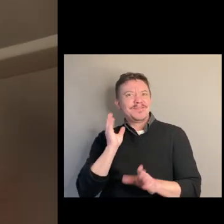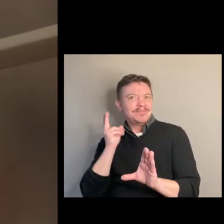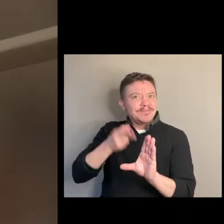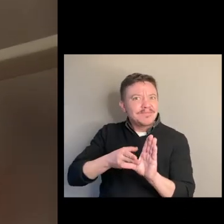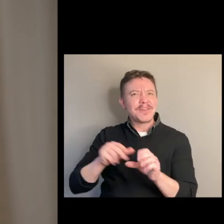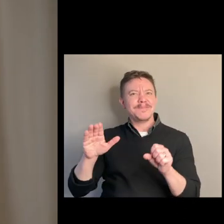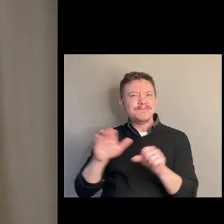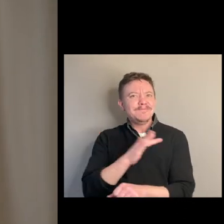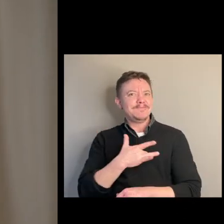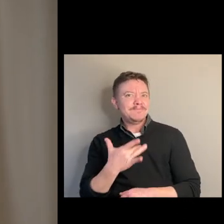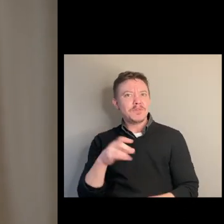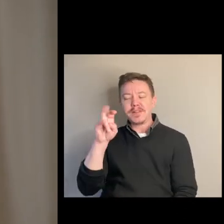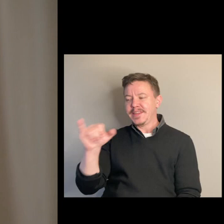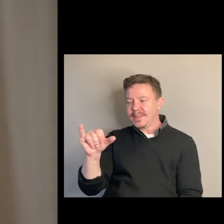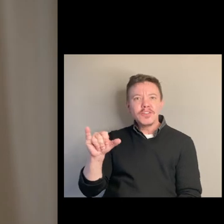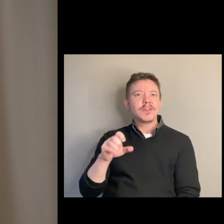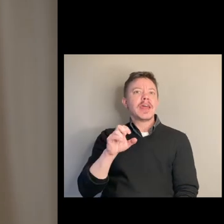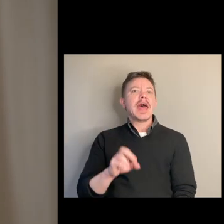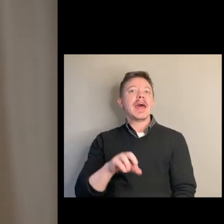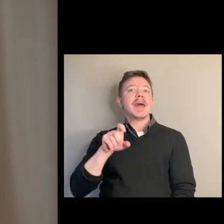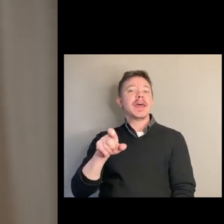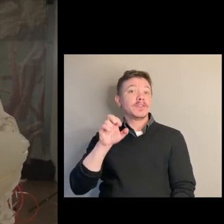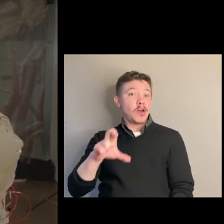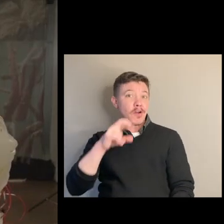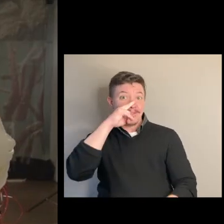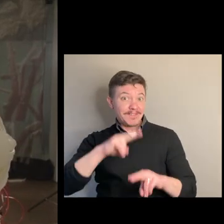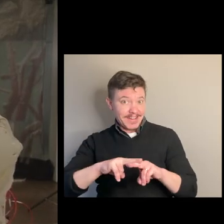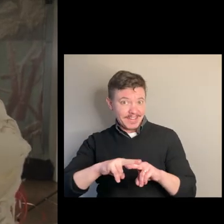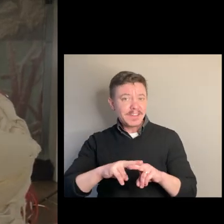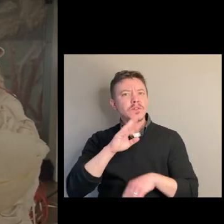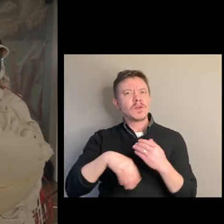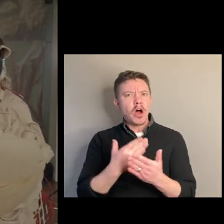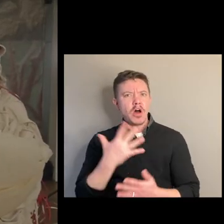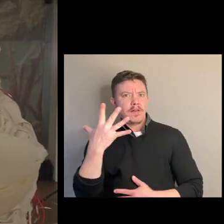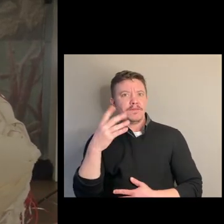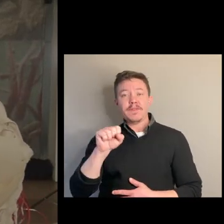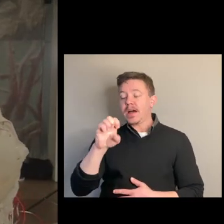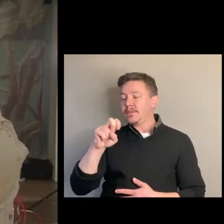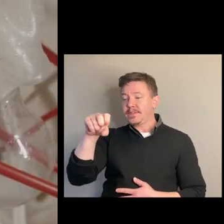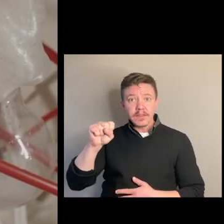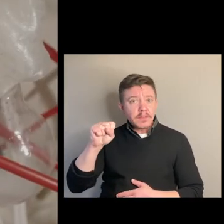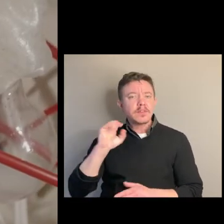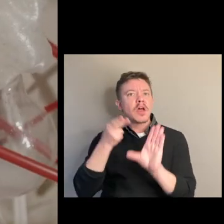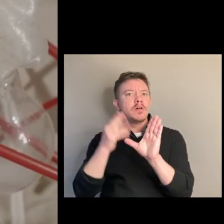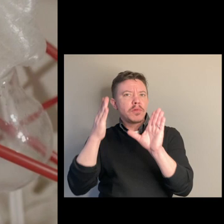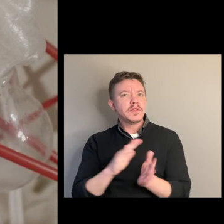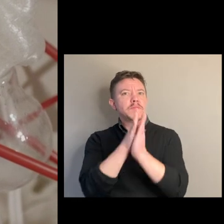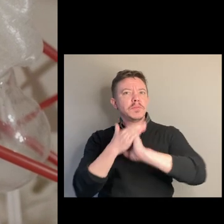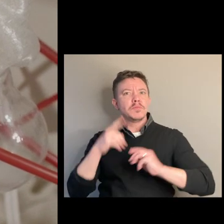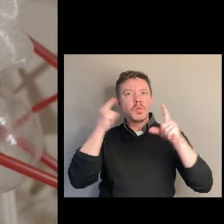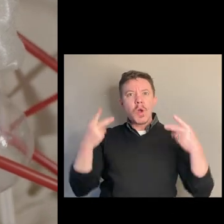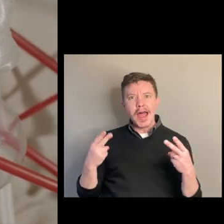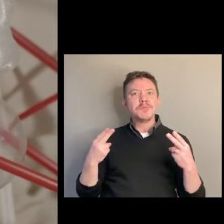be part of the groundbreaking, fully sensorial XR fun. Using all five senses, participants will transform